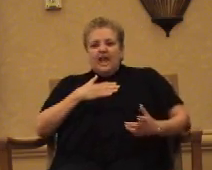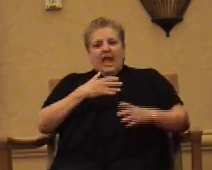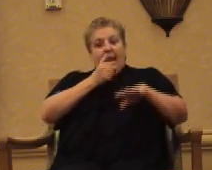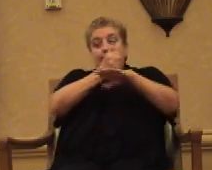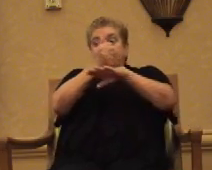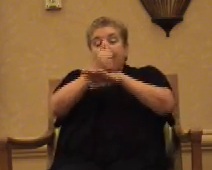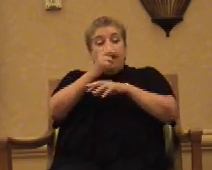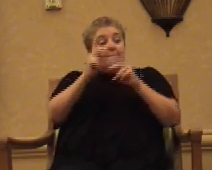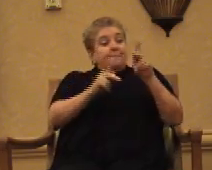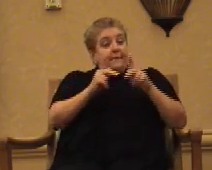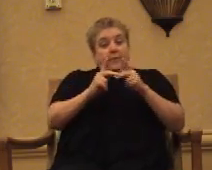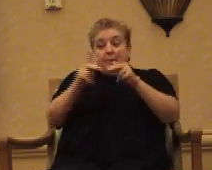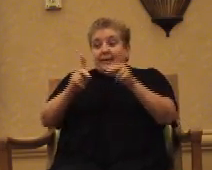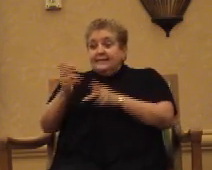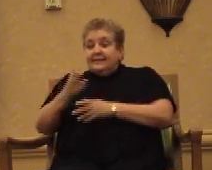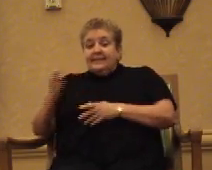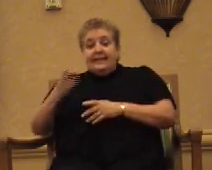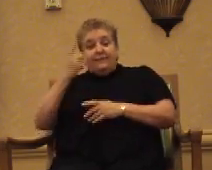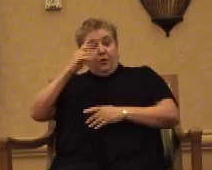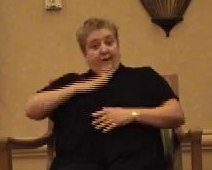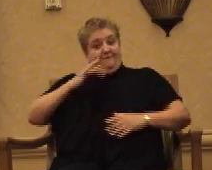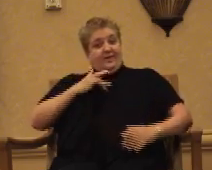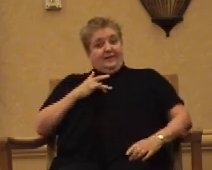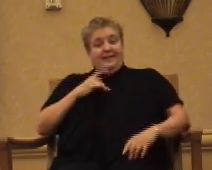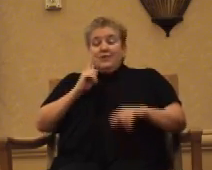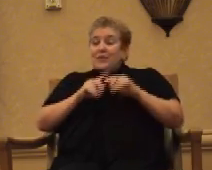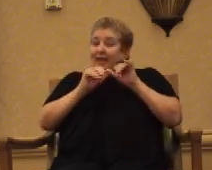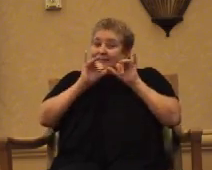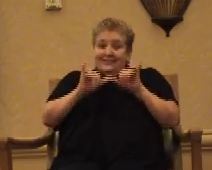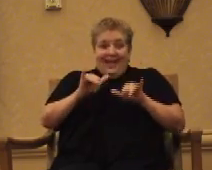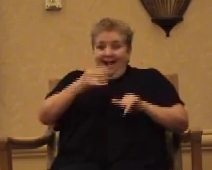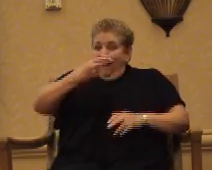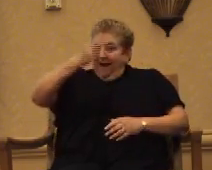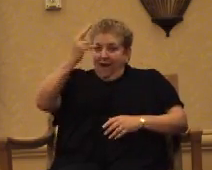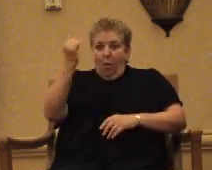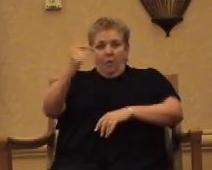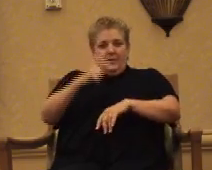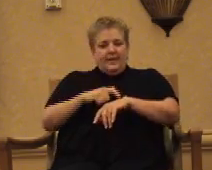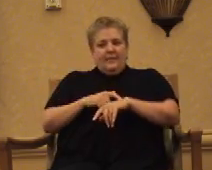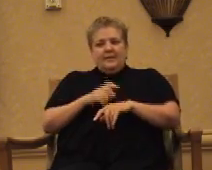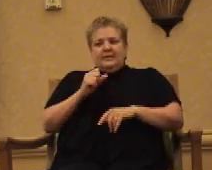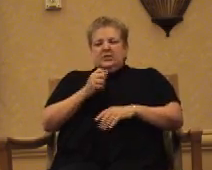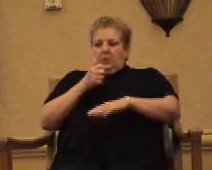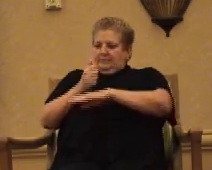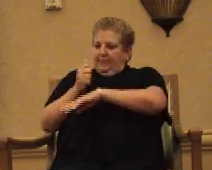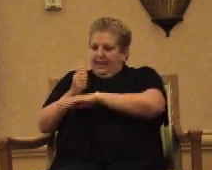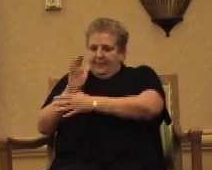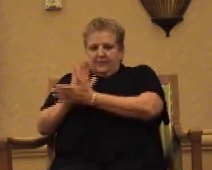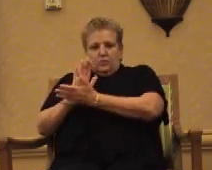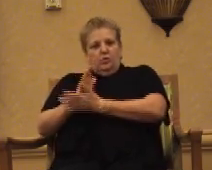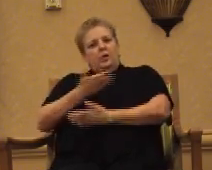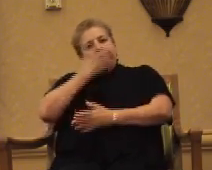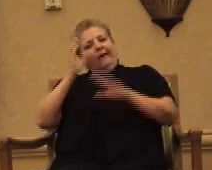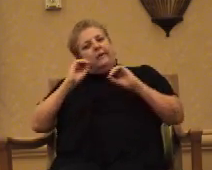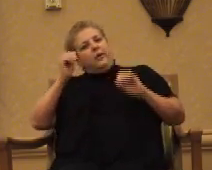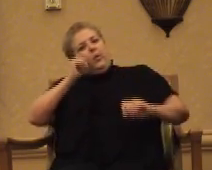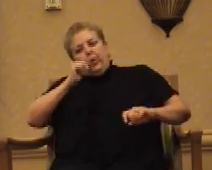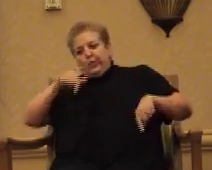things for how I feel, and you can't stay high all the time. And I'm always blaming this school. There's no girls here.